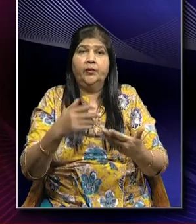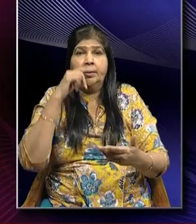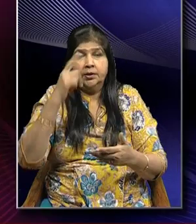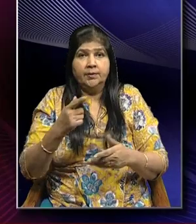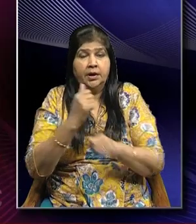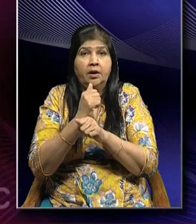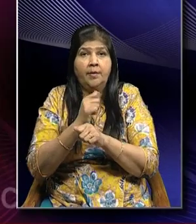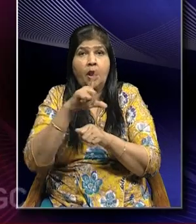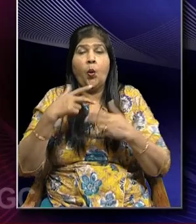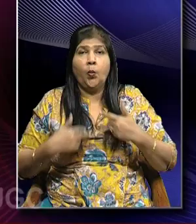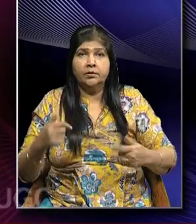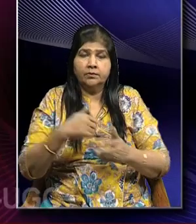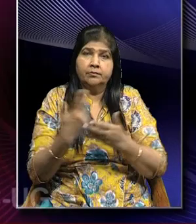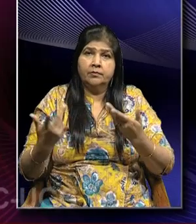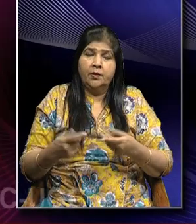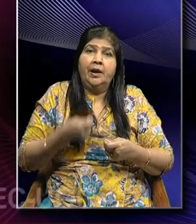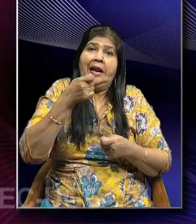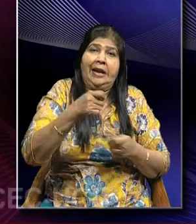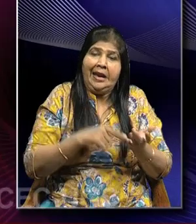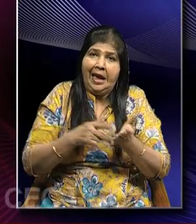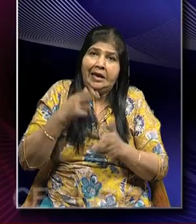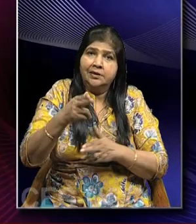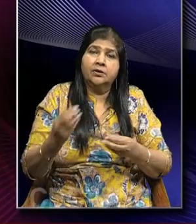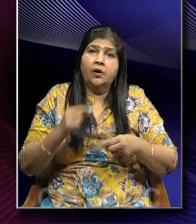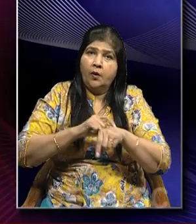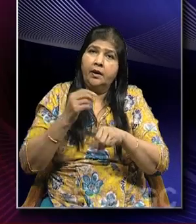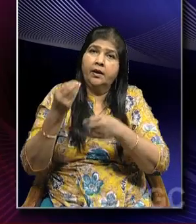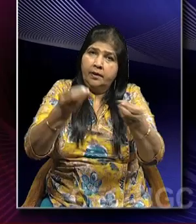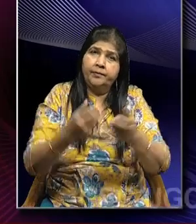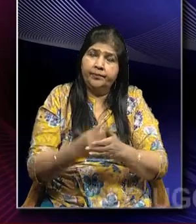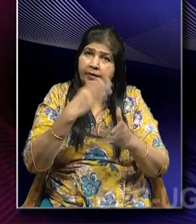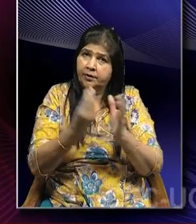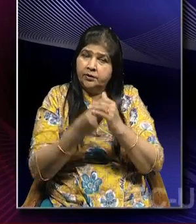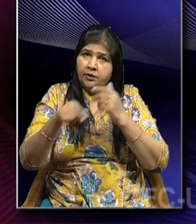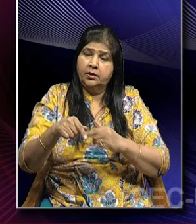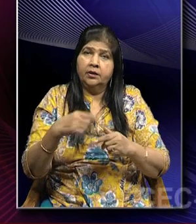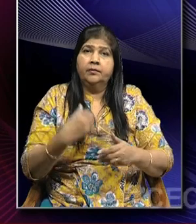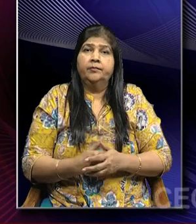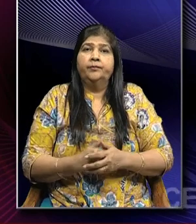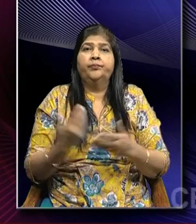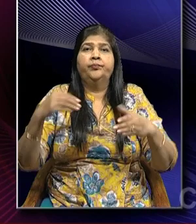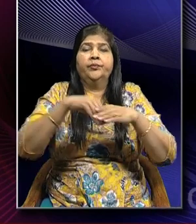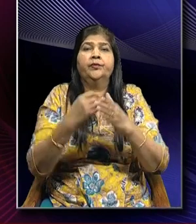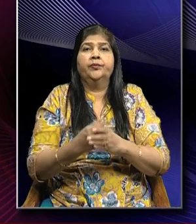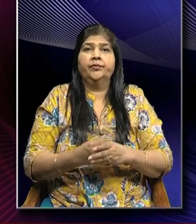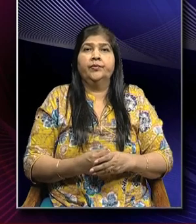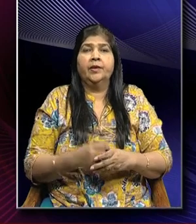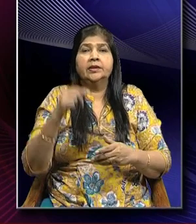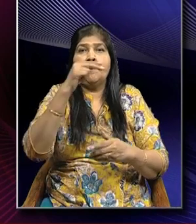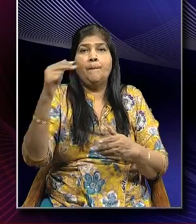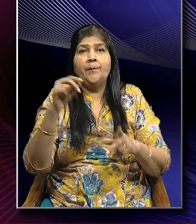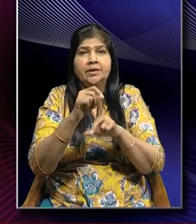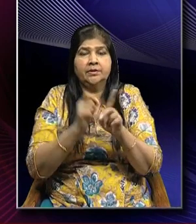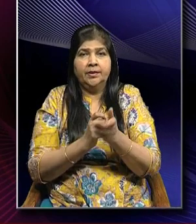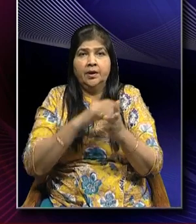the government laws. We should pay taxes on time. That is also coming as a principle